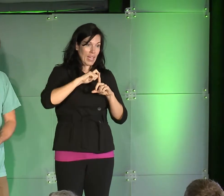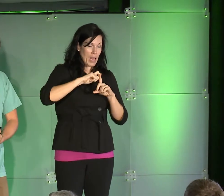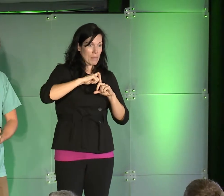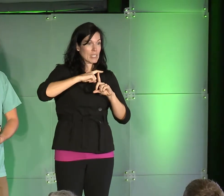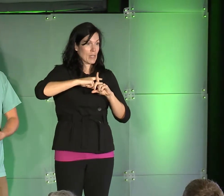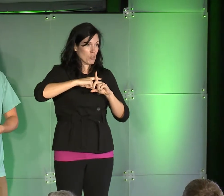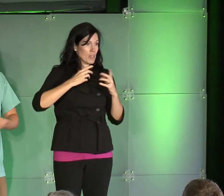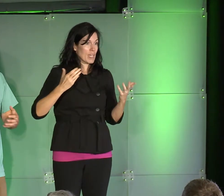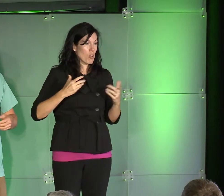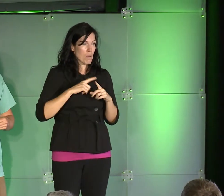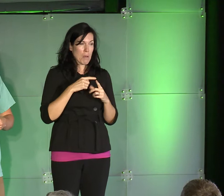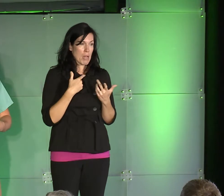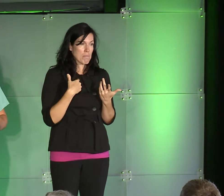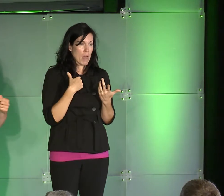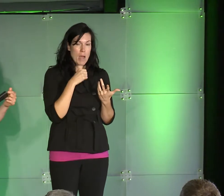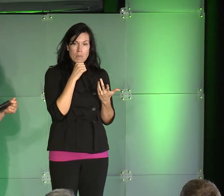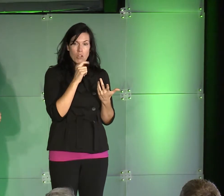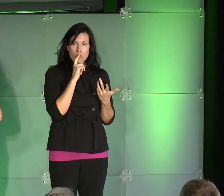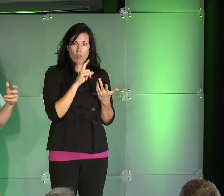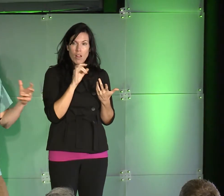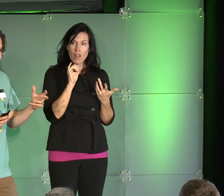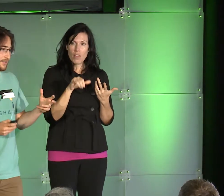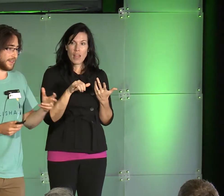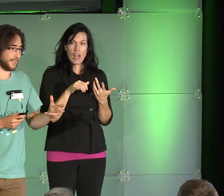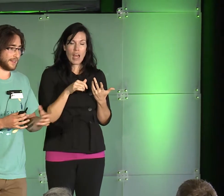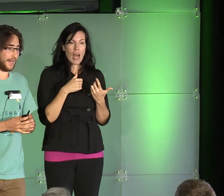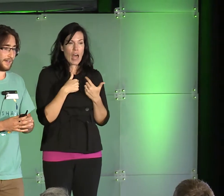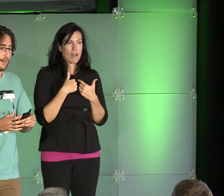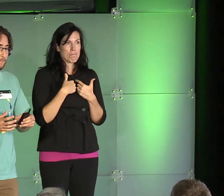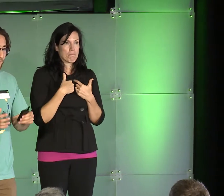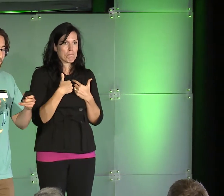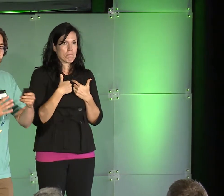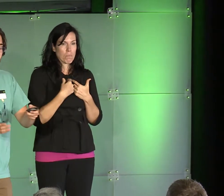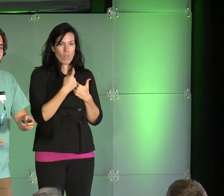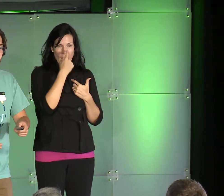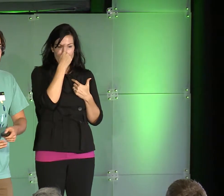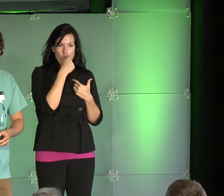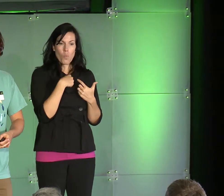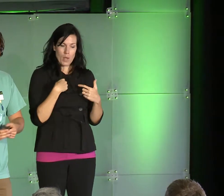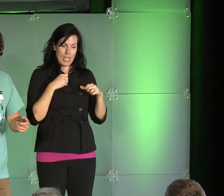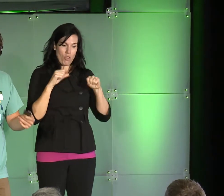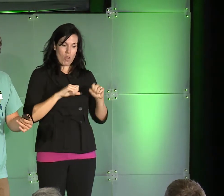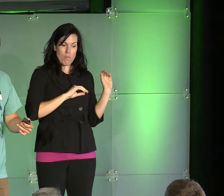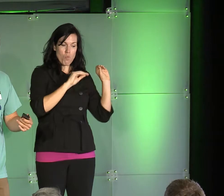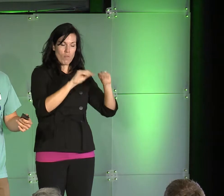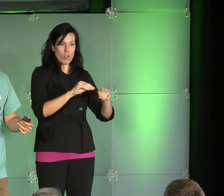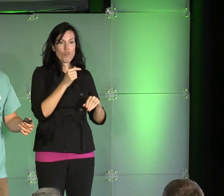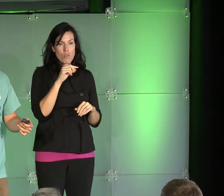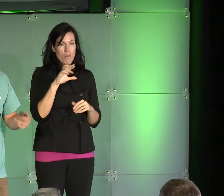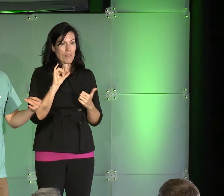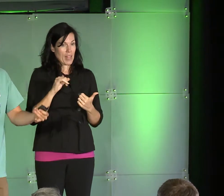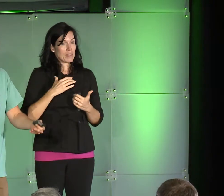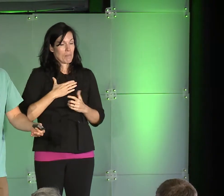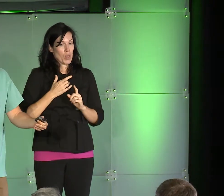temperature, but I'm not sure that would be the big. So I think that we can move this to Grand Rapids, and that's certainly my